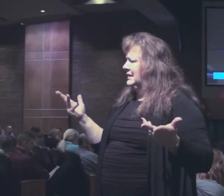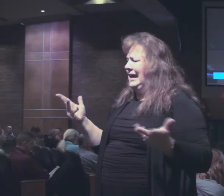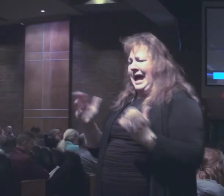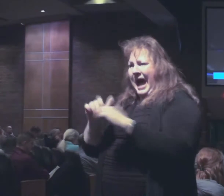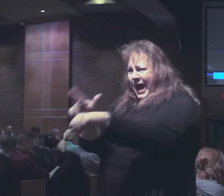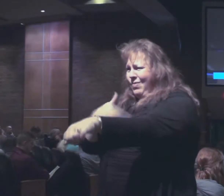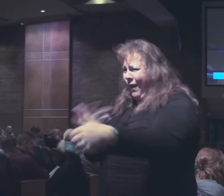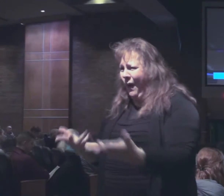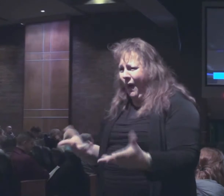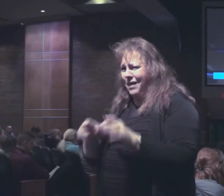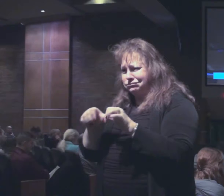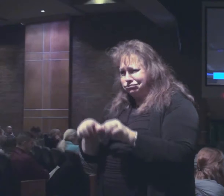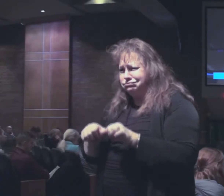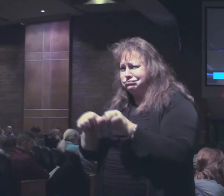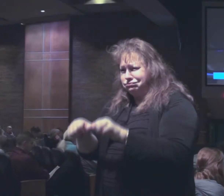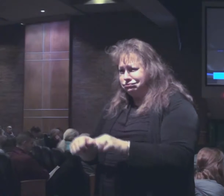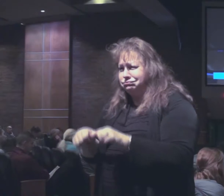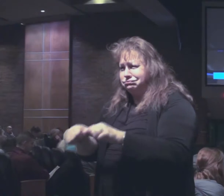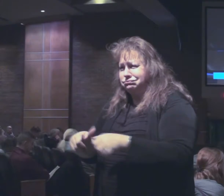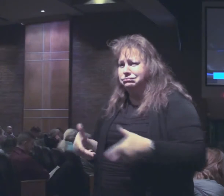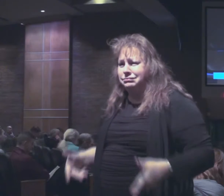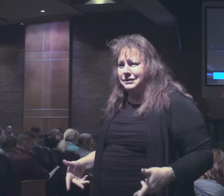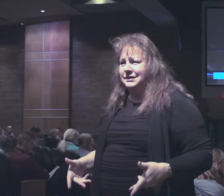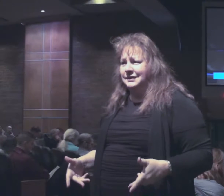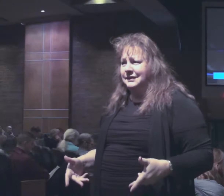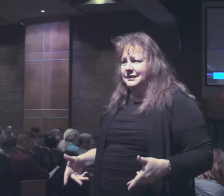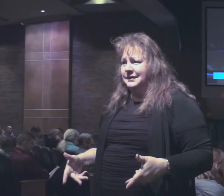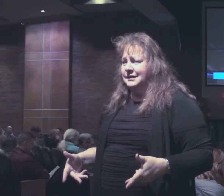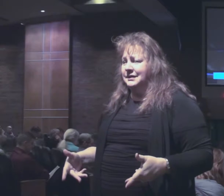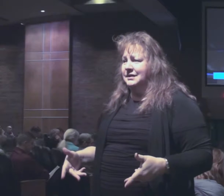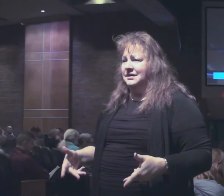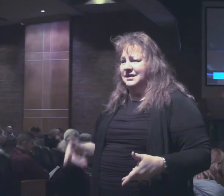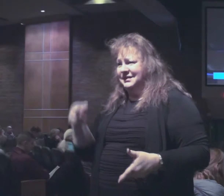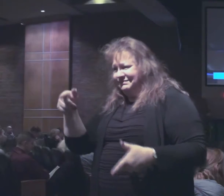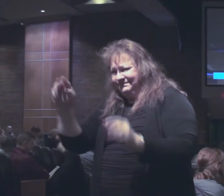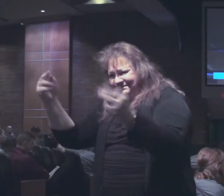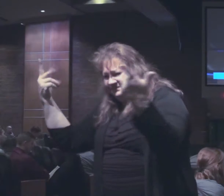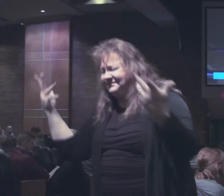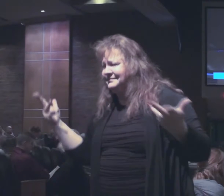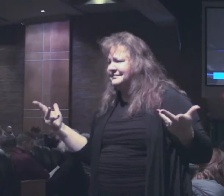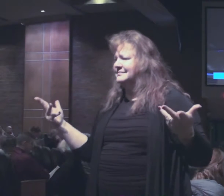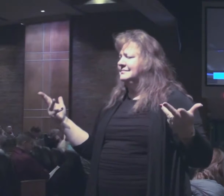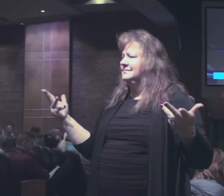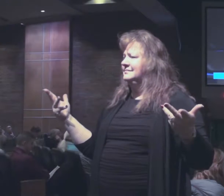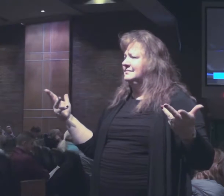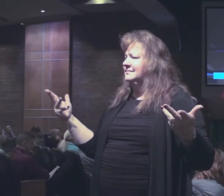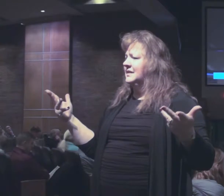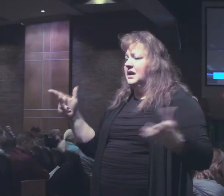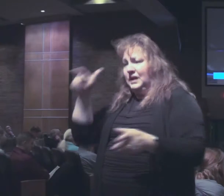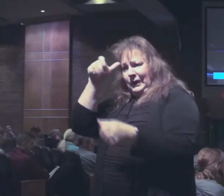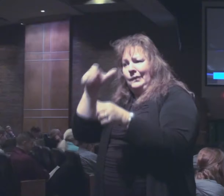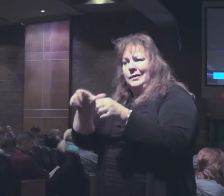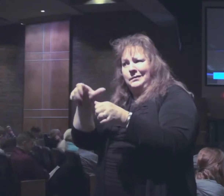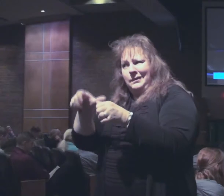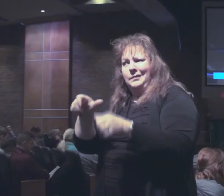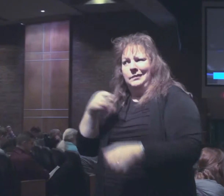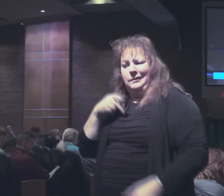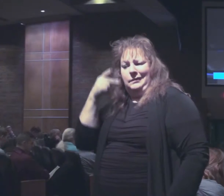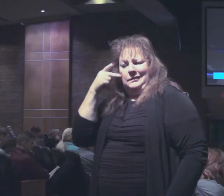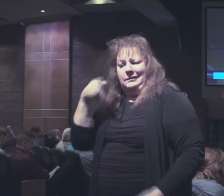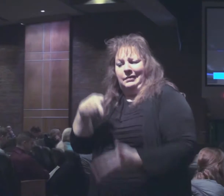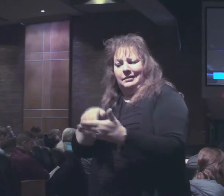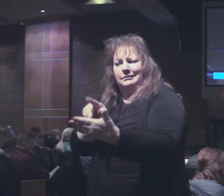How long will you persist in this? It's worthless. Remember, we've seen this